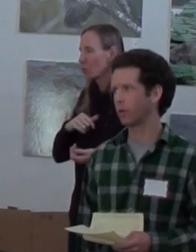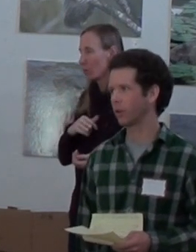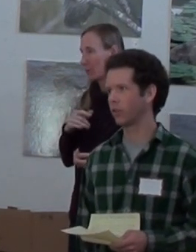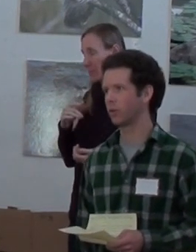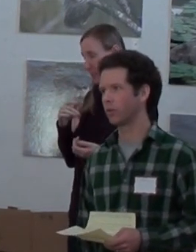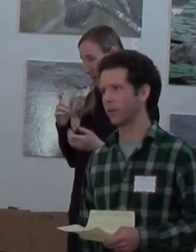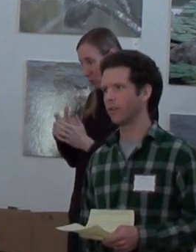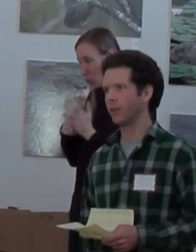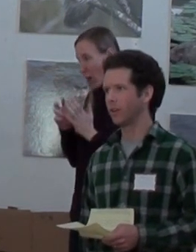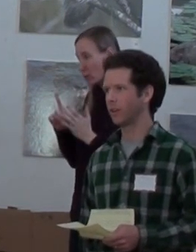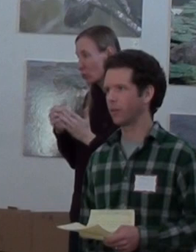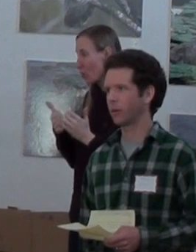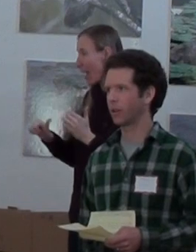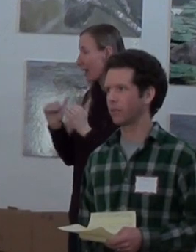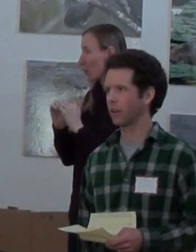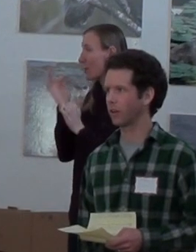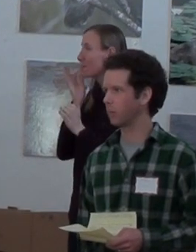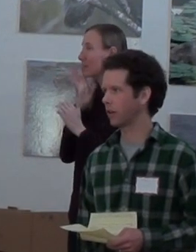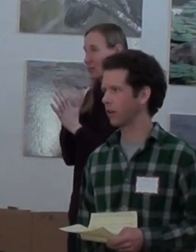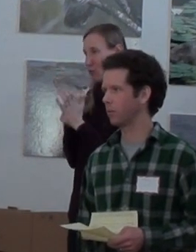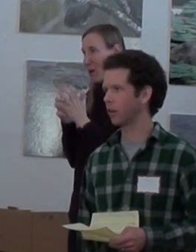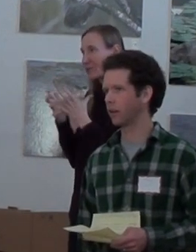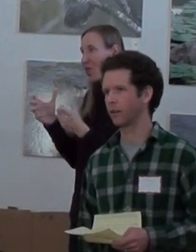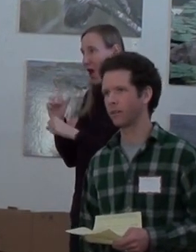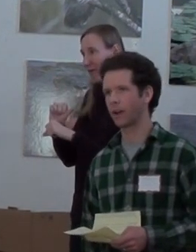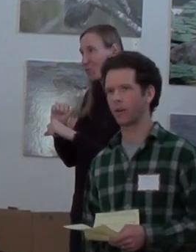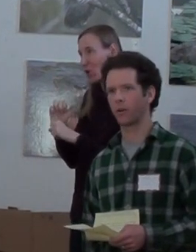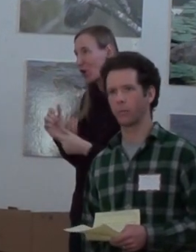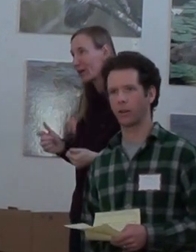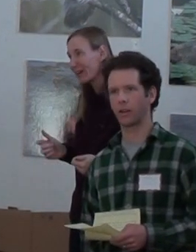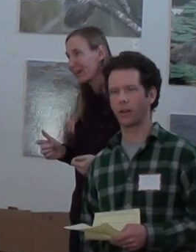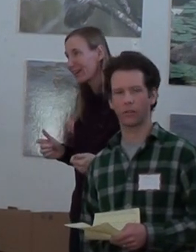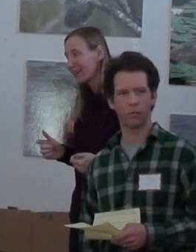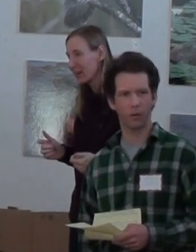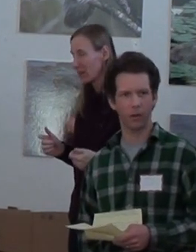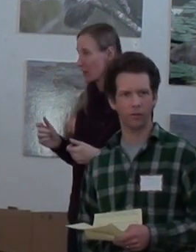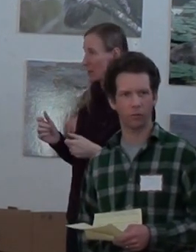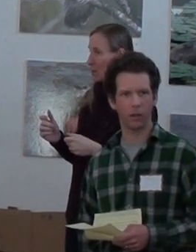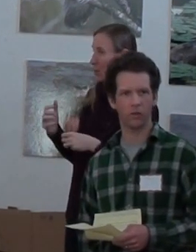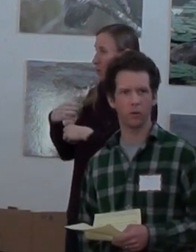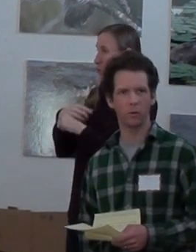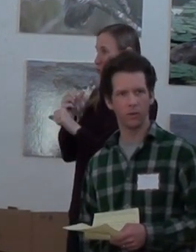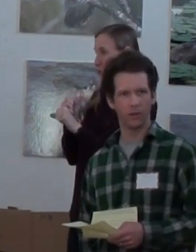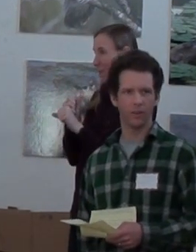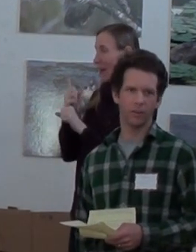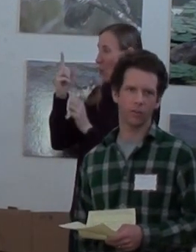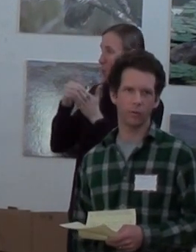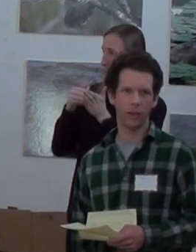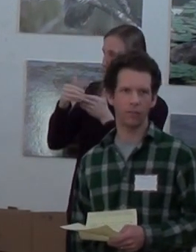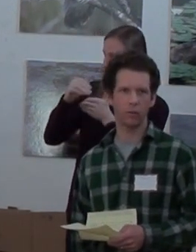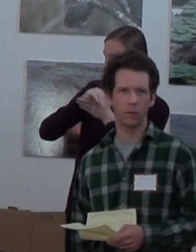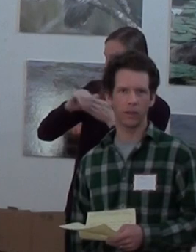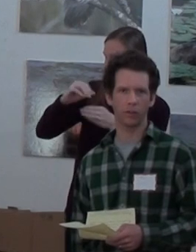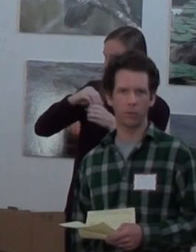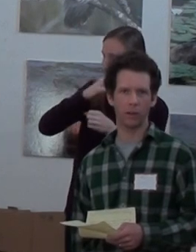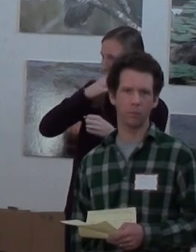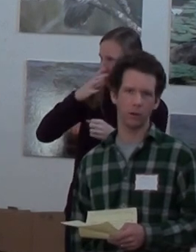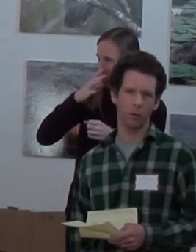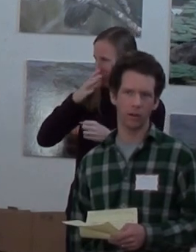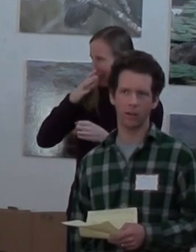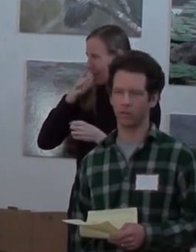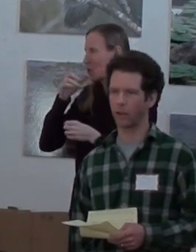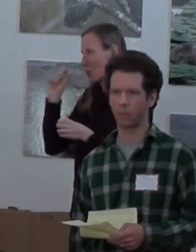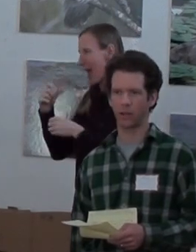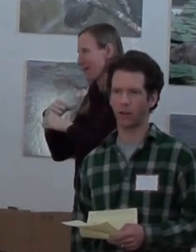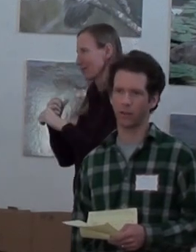And if you're willing to do the, you know, what do they say, to make $1 million in farming, you have to spend $2 million. Yeah. So if you have $2 million to spend to